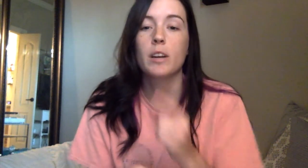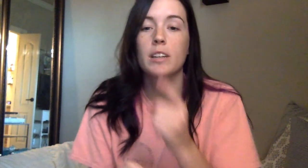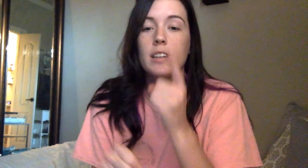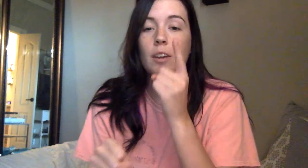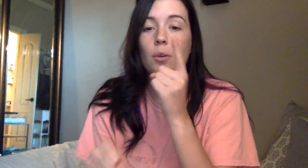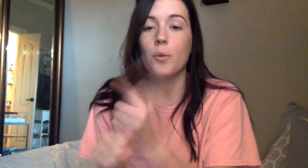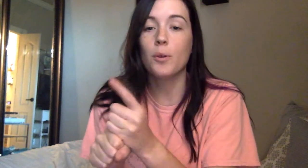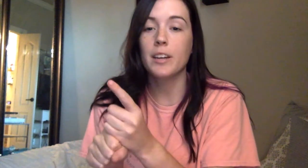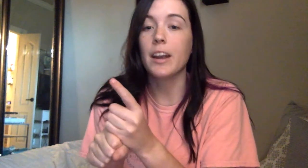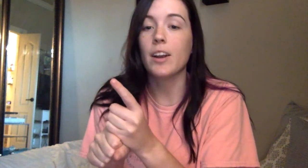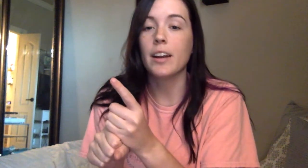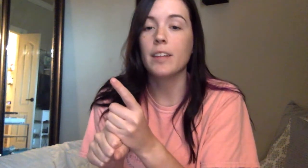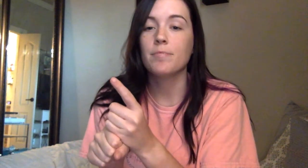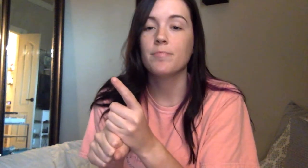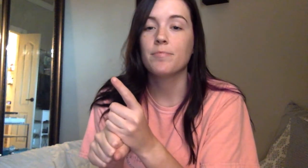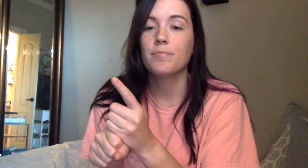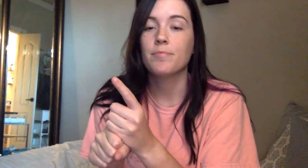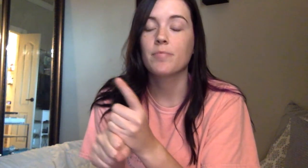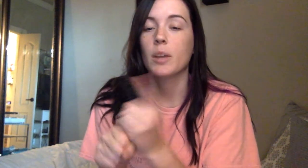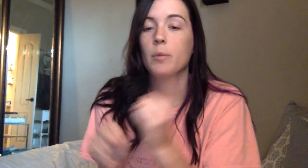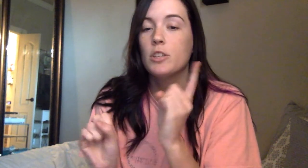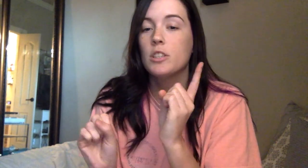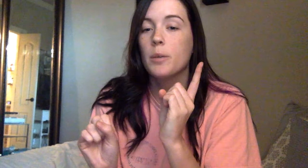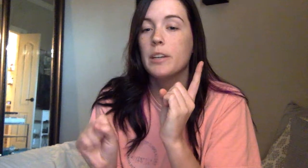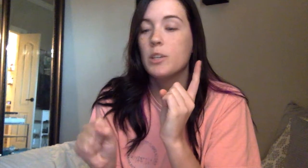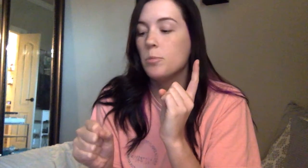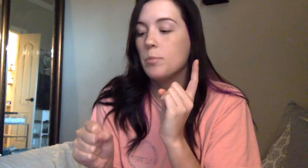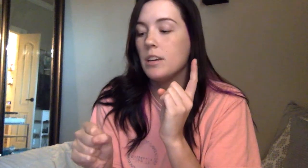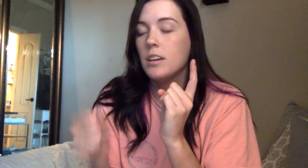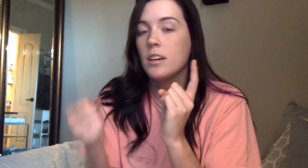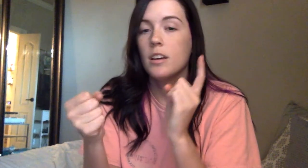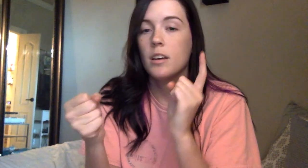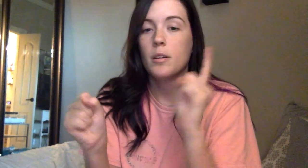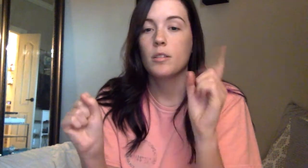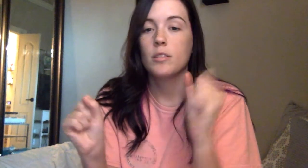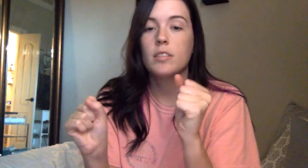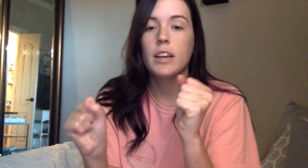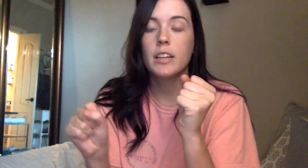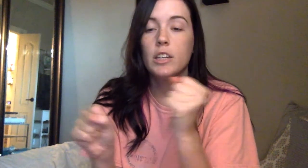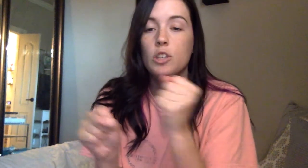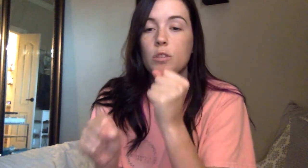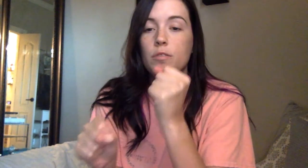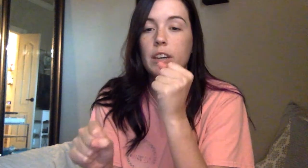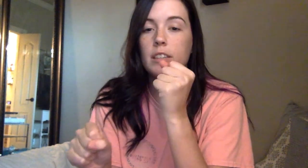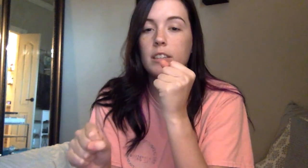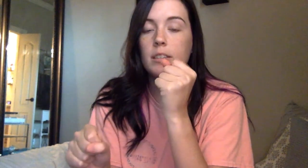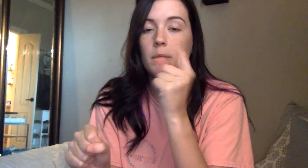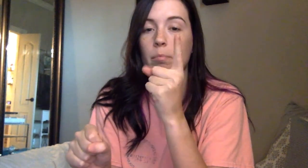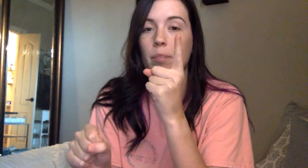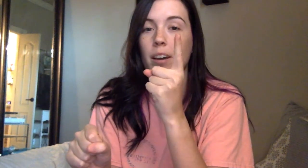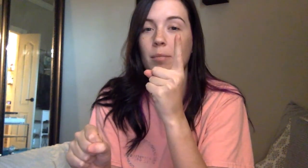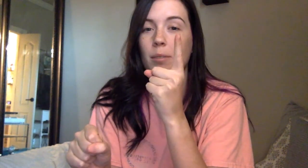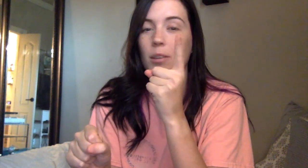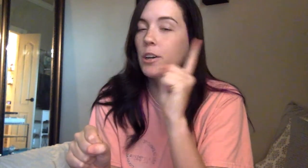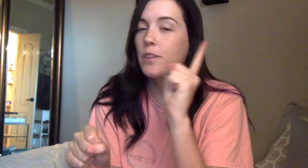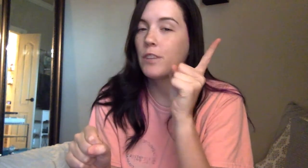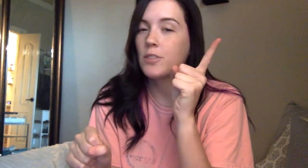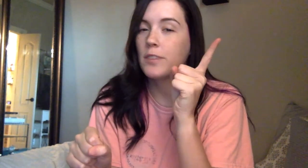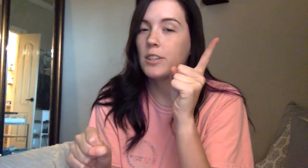going to sign ordinary, which is going to be technically two fists, but with your first finger